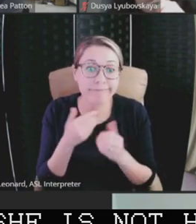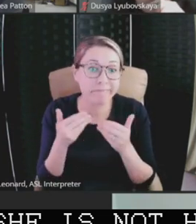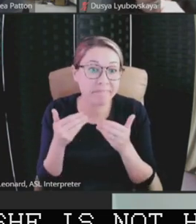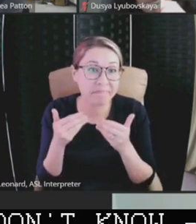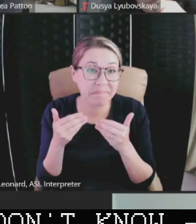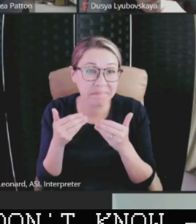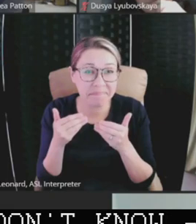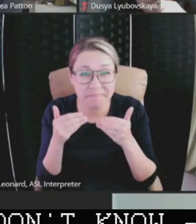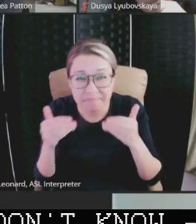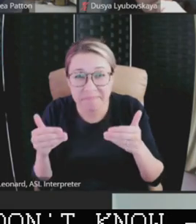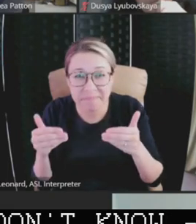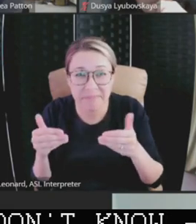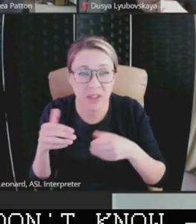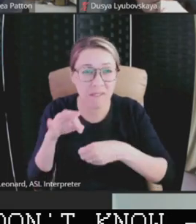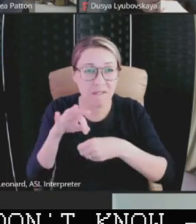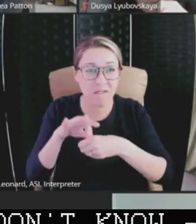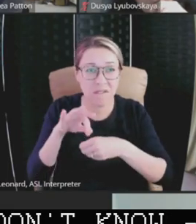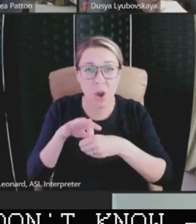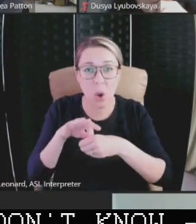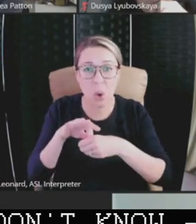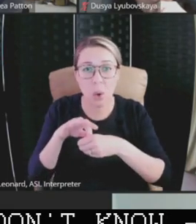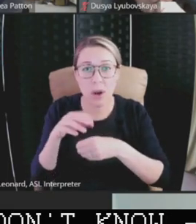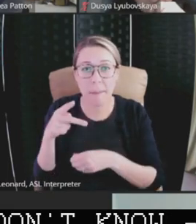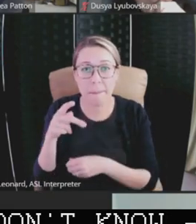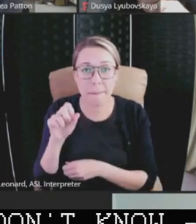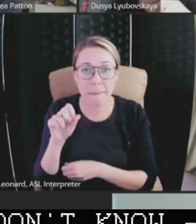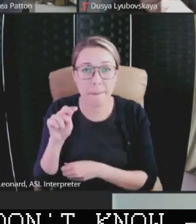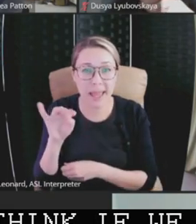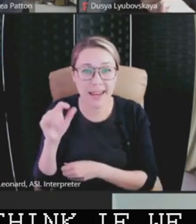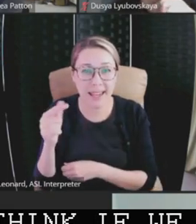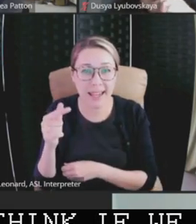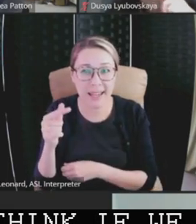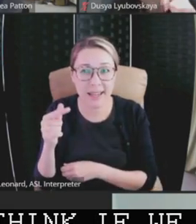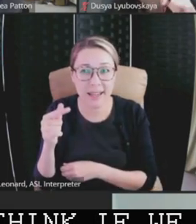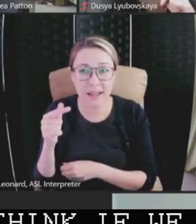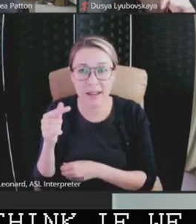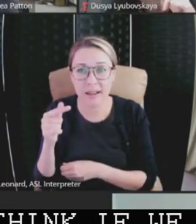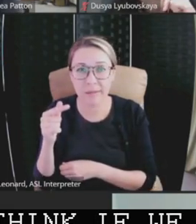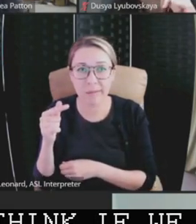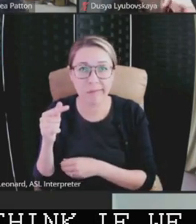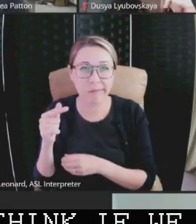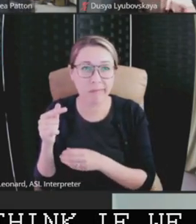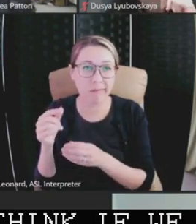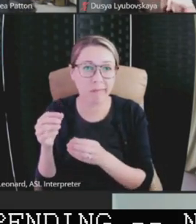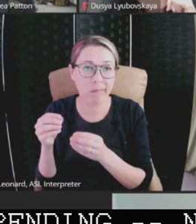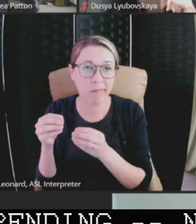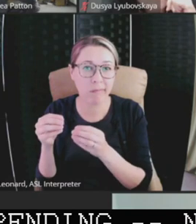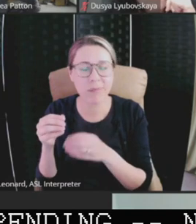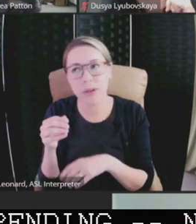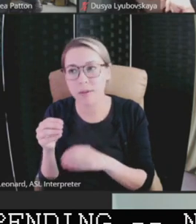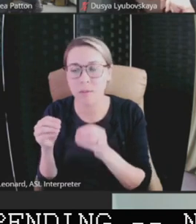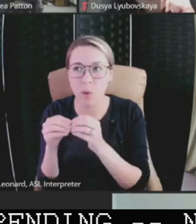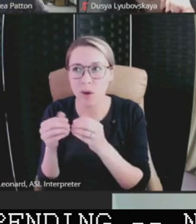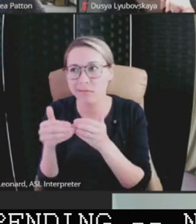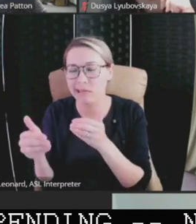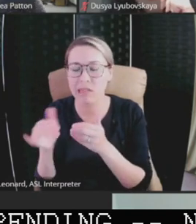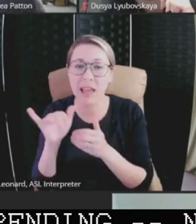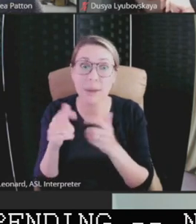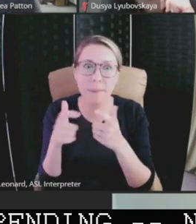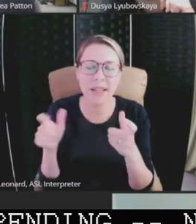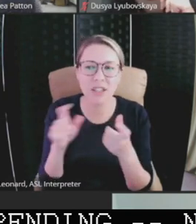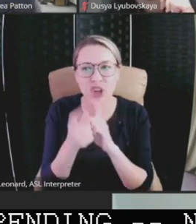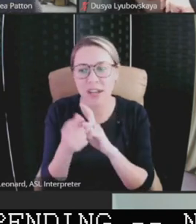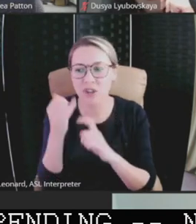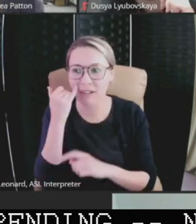make a vote pending, I'm not sure if we could, pending further, that would be a pretty significant change if Olivia has